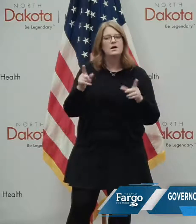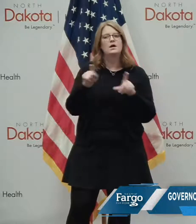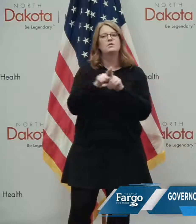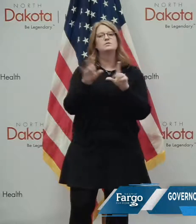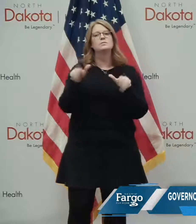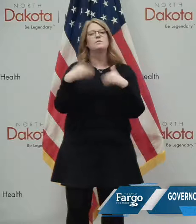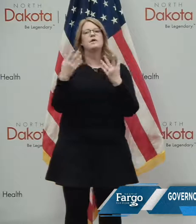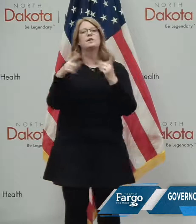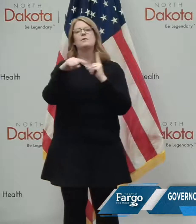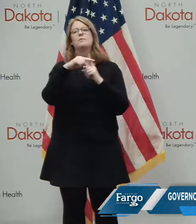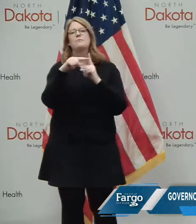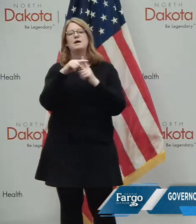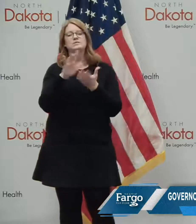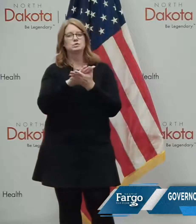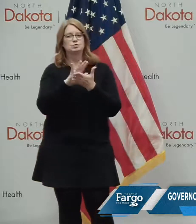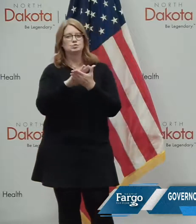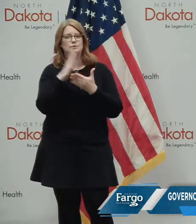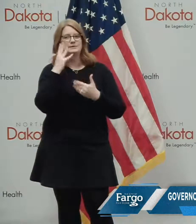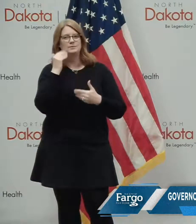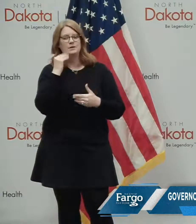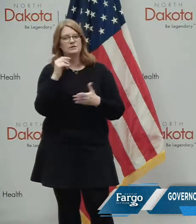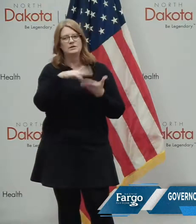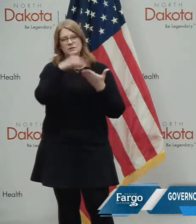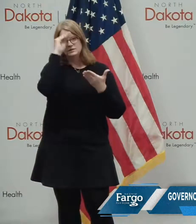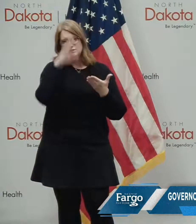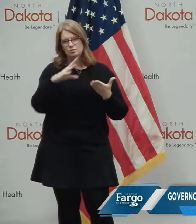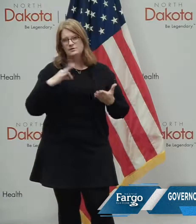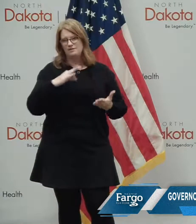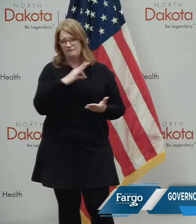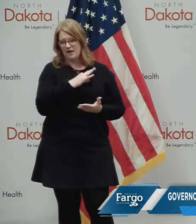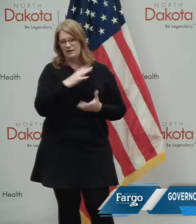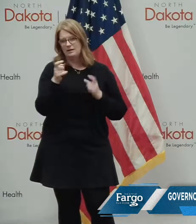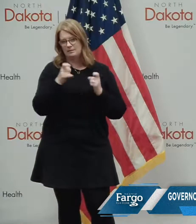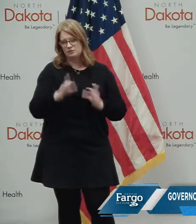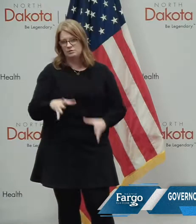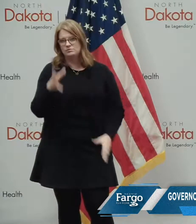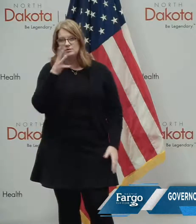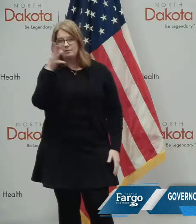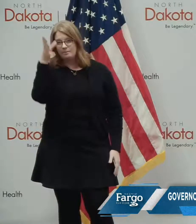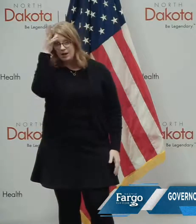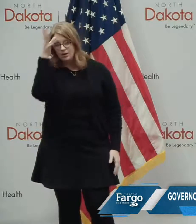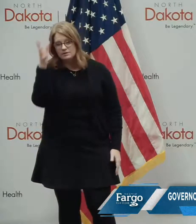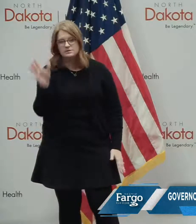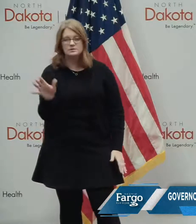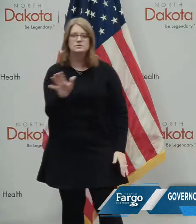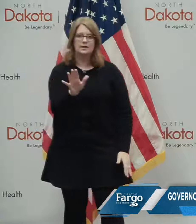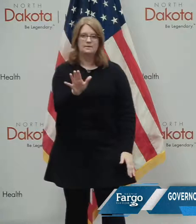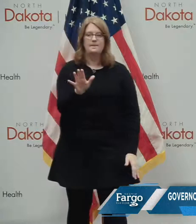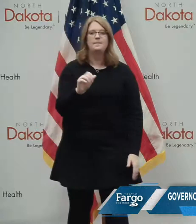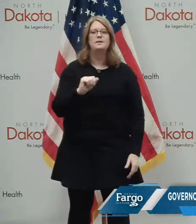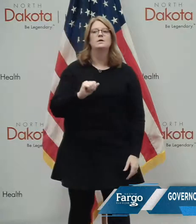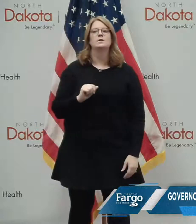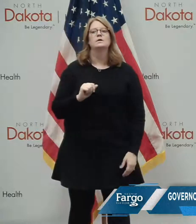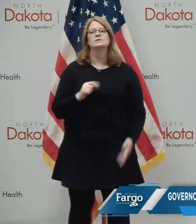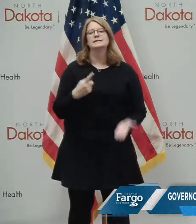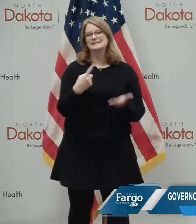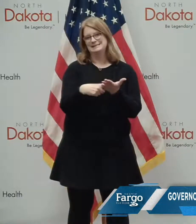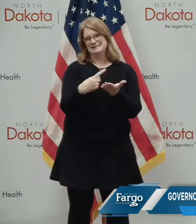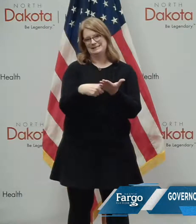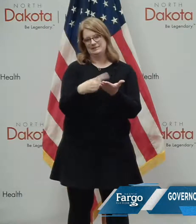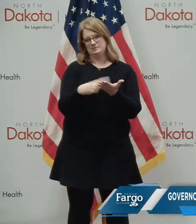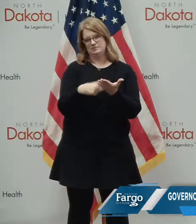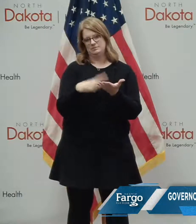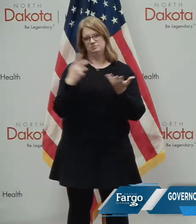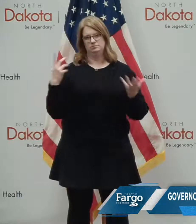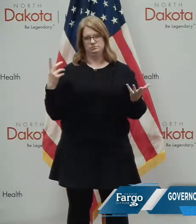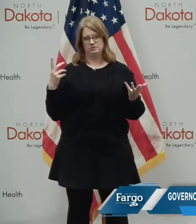more positive school experience for students, faculty, administrators, and parents. And let me talk about that incentive. Let's talk a little bit about